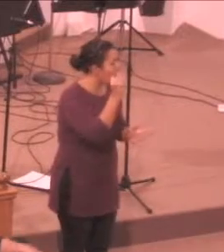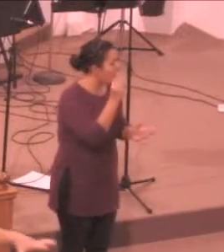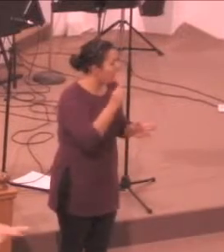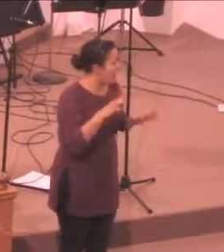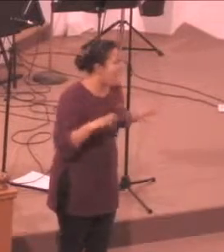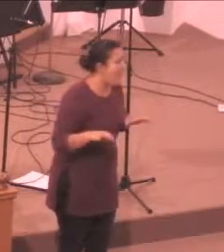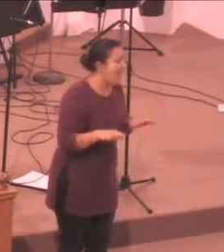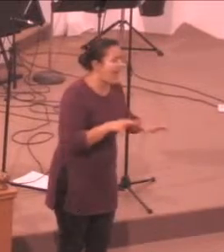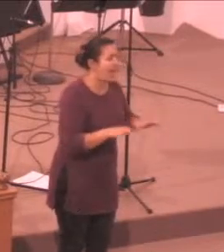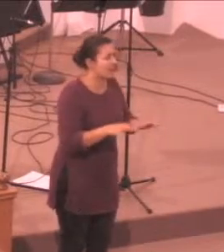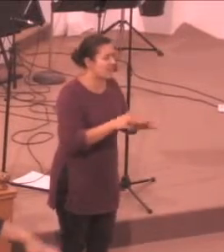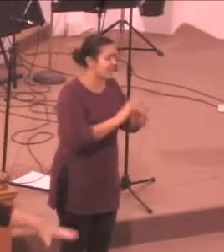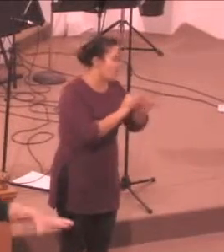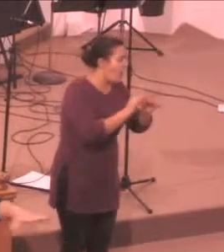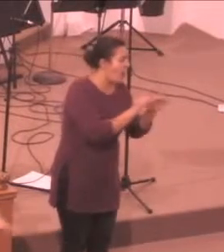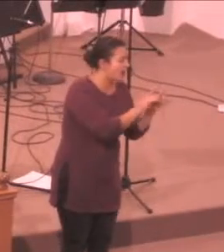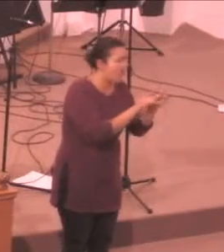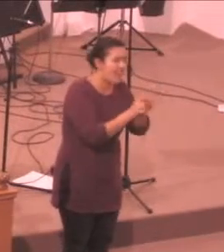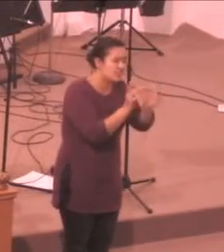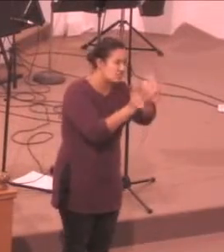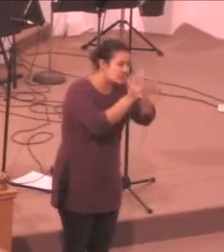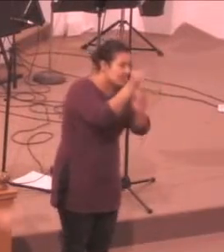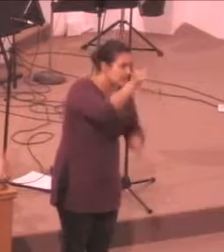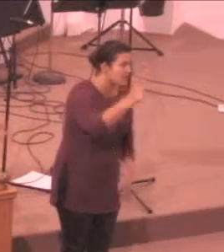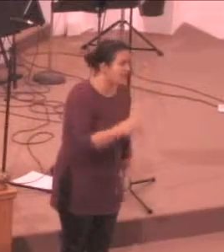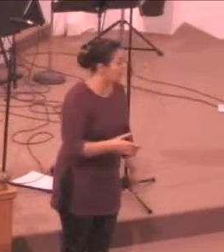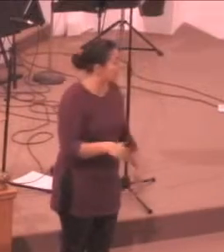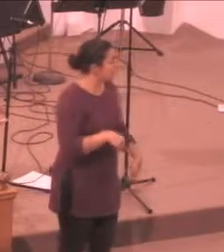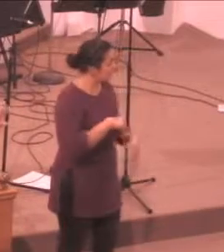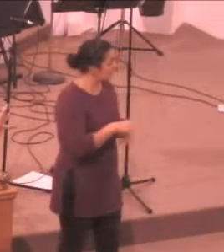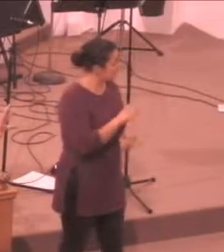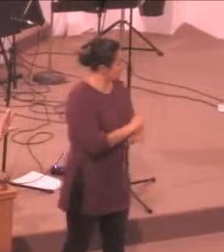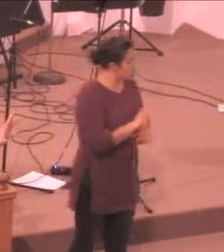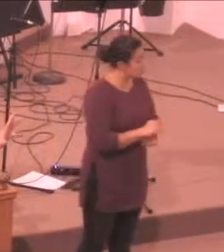great at being Christians right here. Hello?